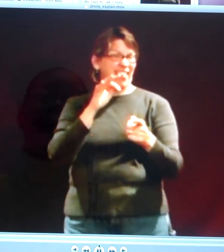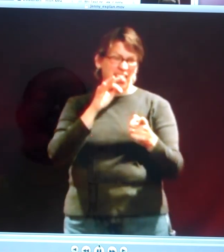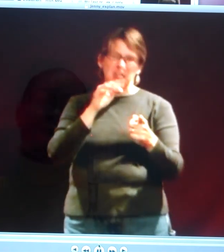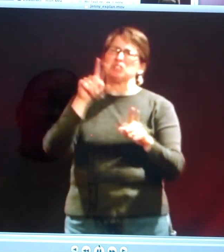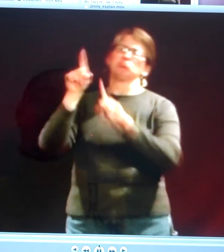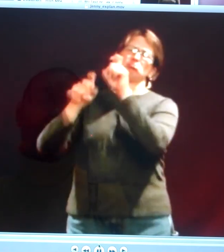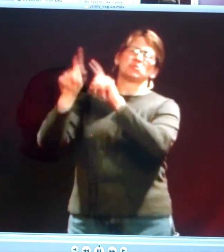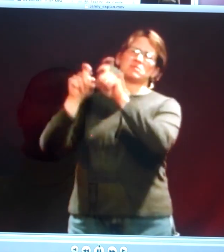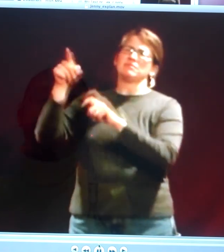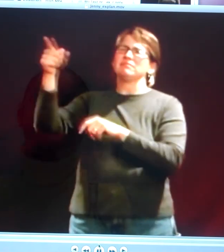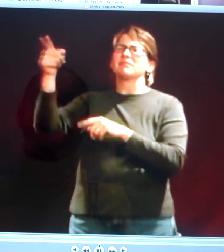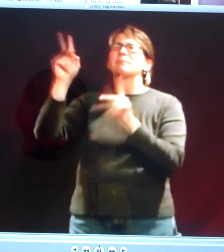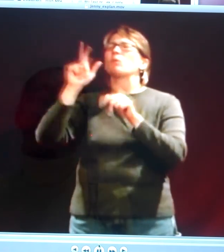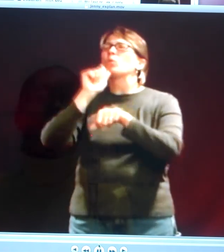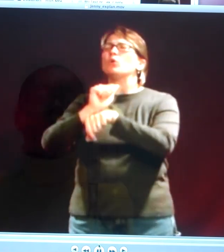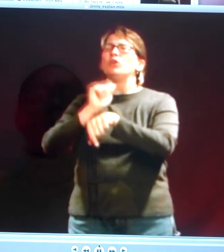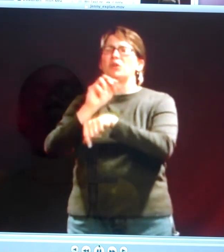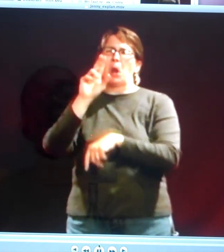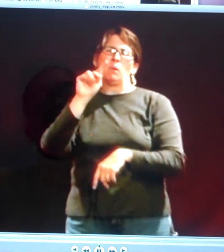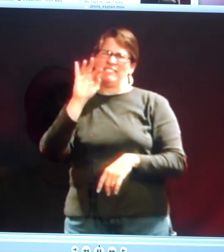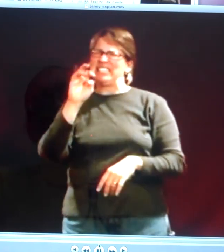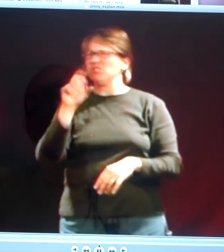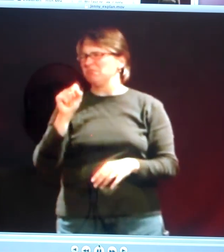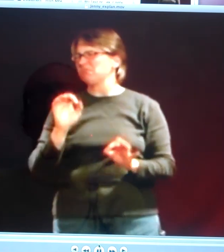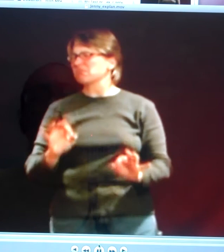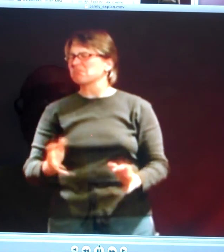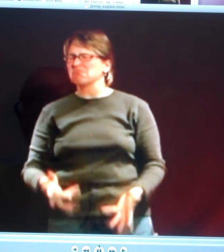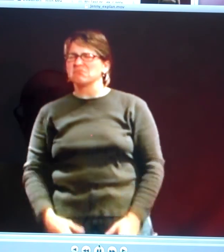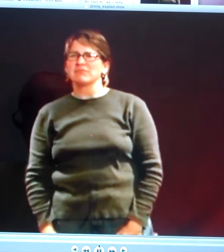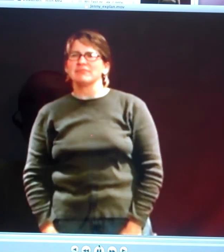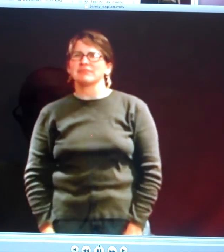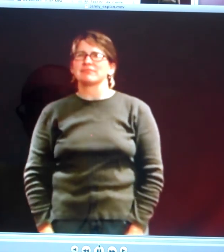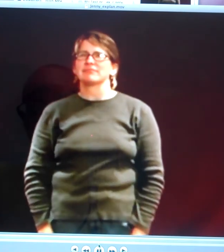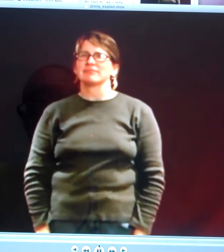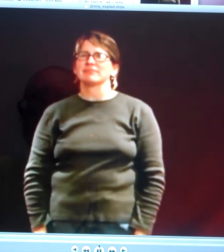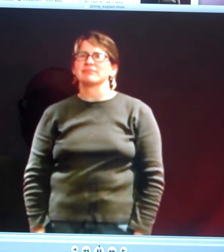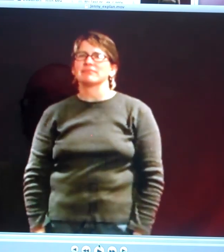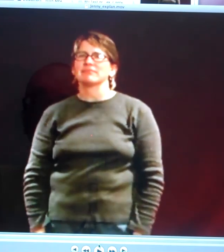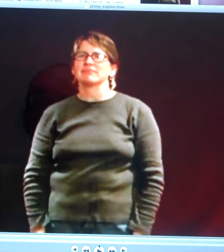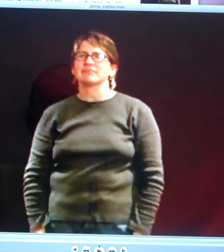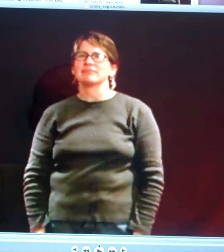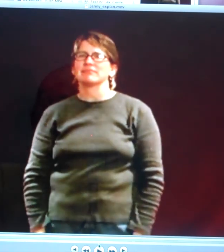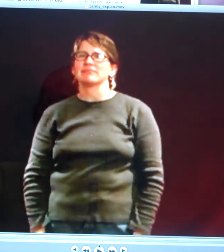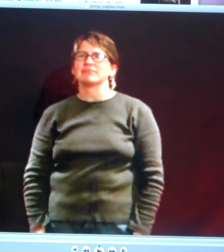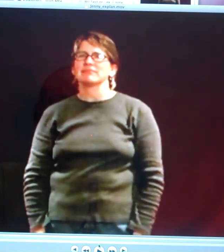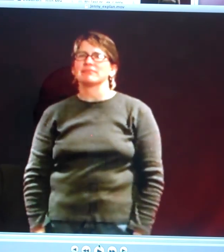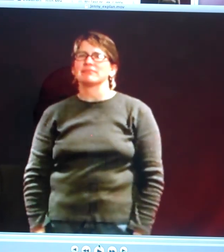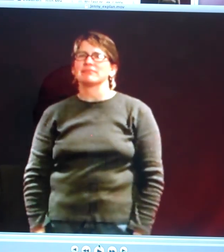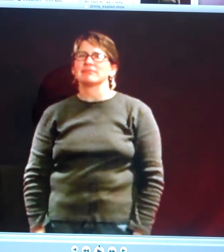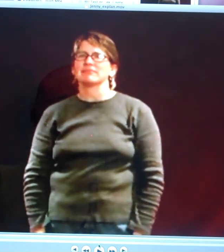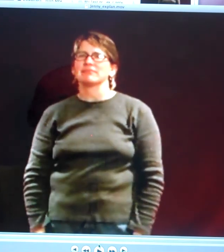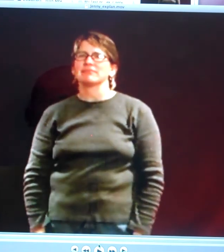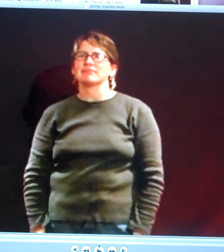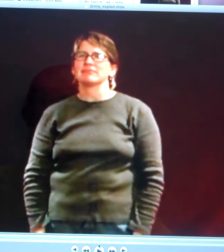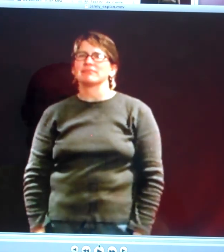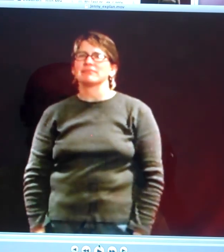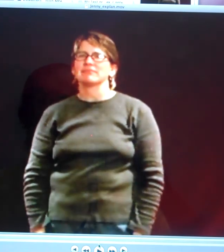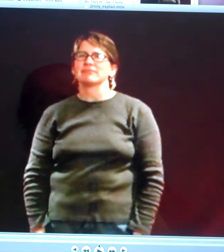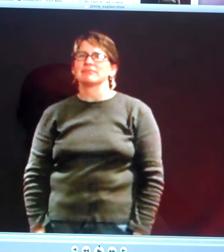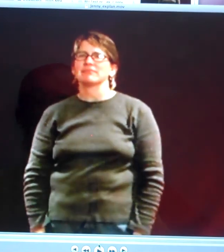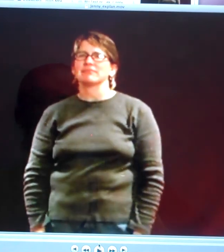But wood, I have used that before. So many people would ask like which one is good to use, and I would say fiberglass.